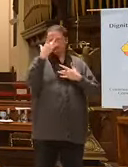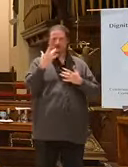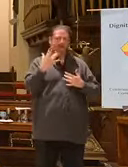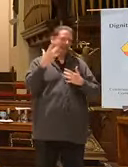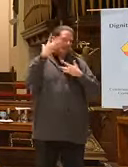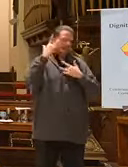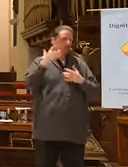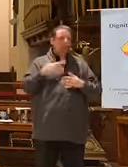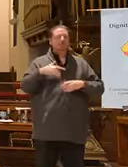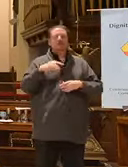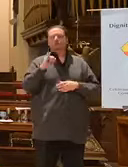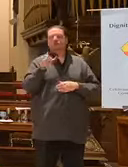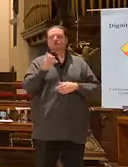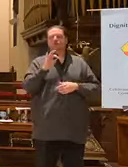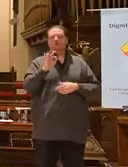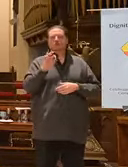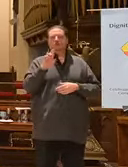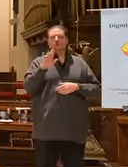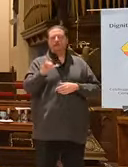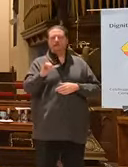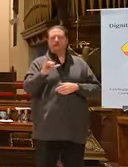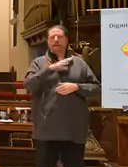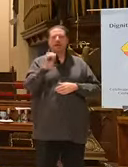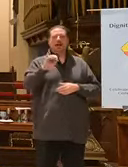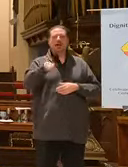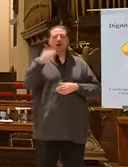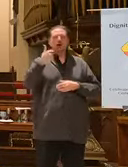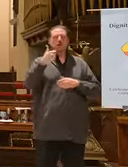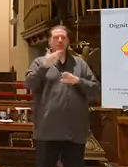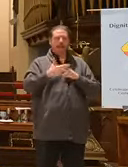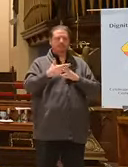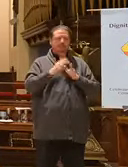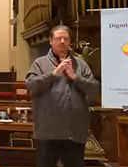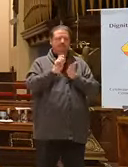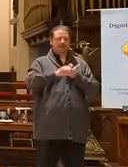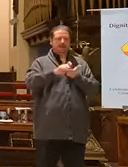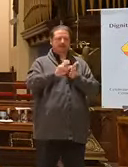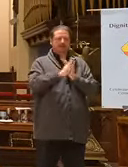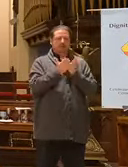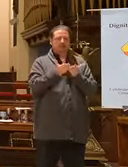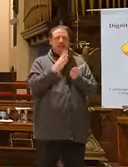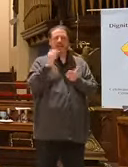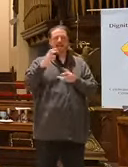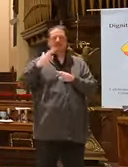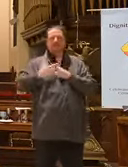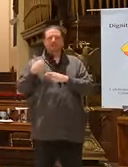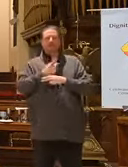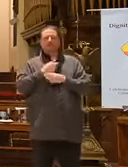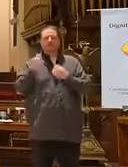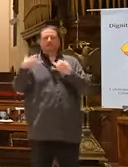prayers, especially Jeffrey and all those in our Book of Common Prayer and those we mention aloud by name.